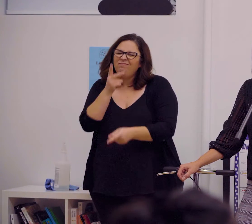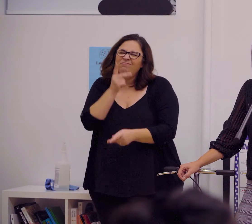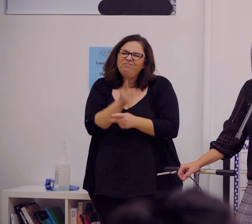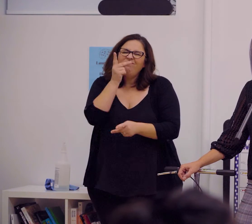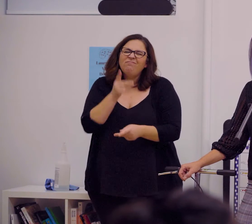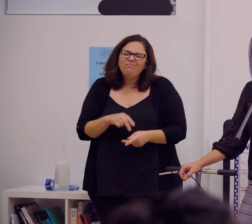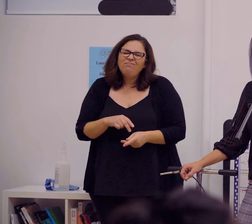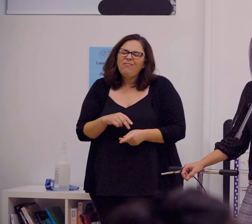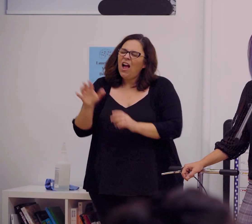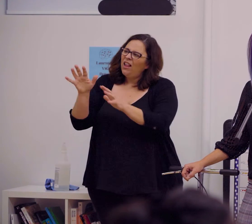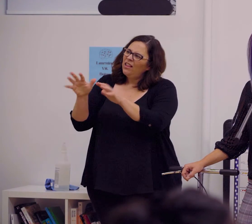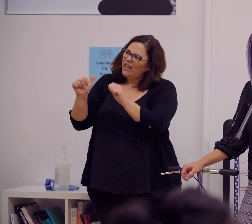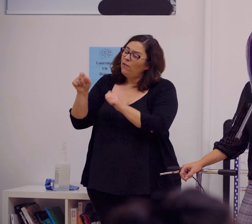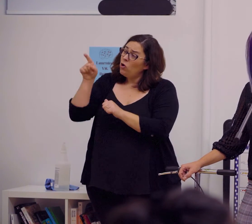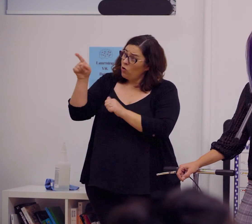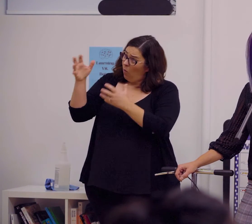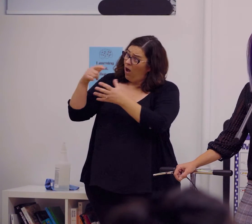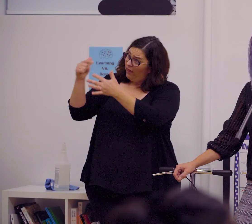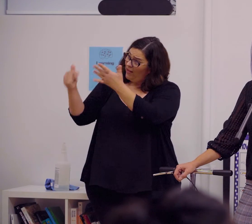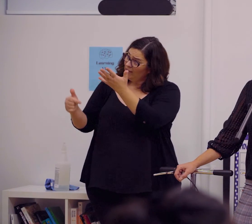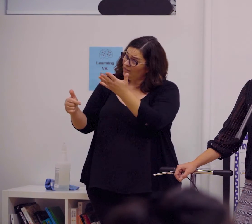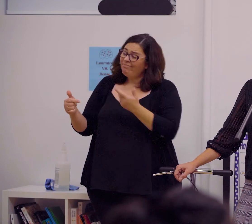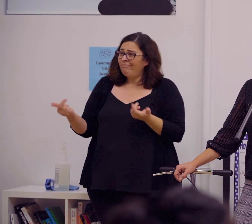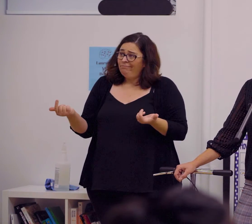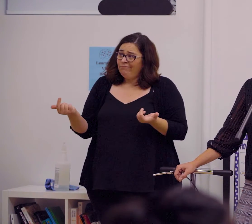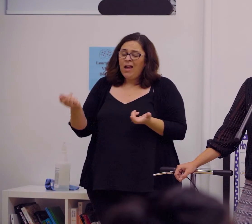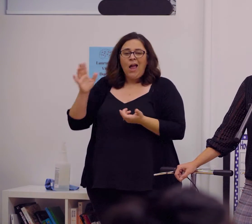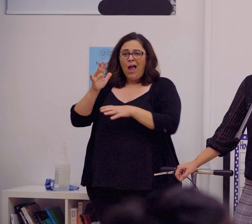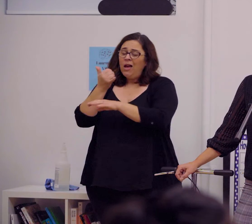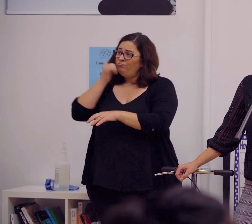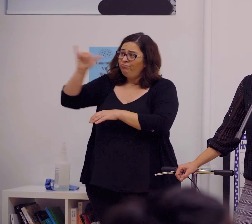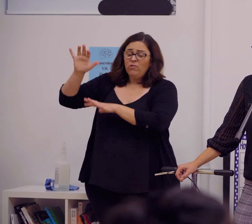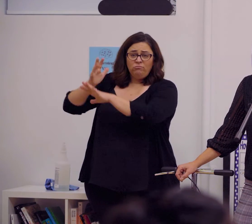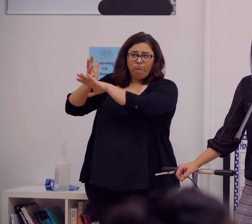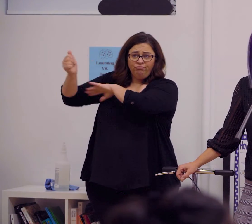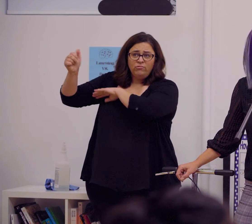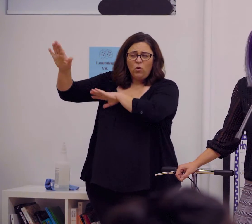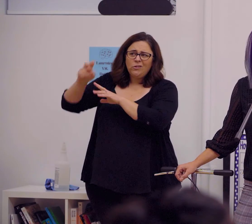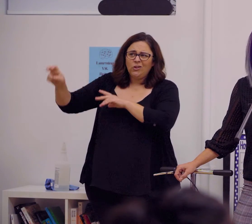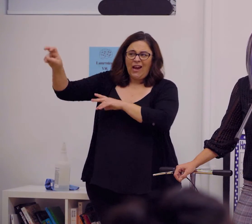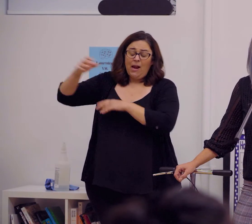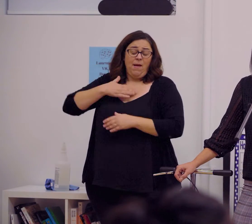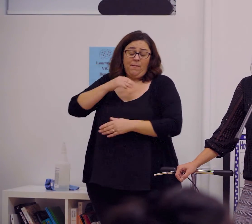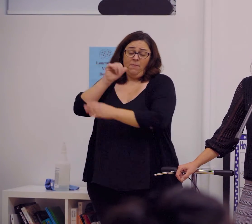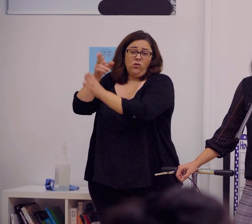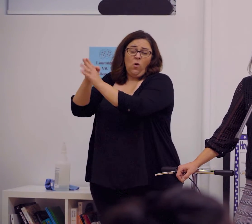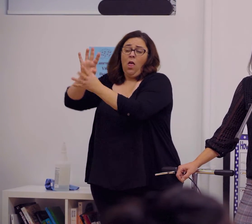and I was leaving knowing that if he wanted to work his way, he was going to sink his own ship, and I was so happy I wasn't going to be on